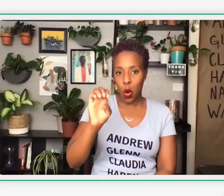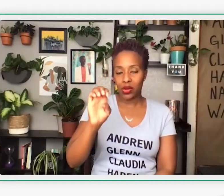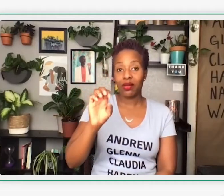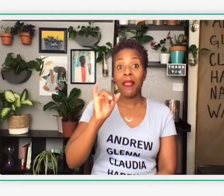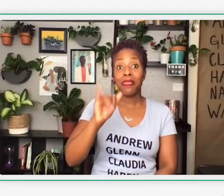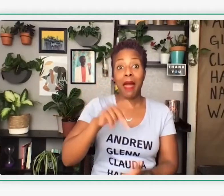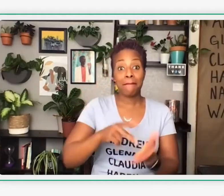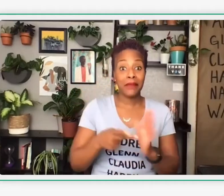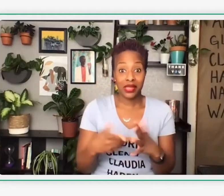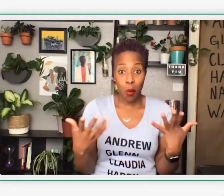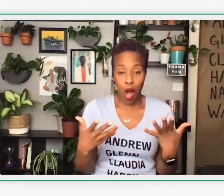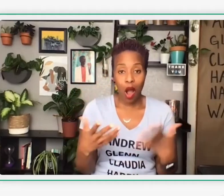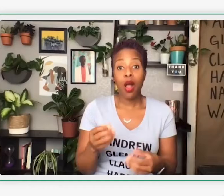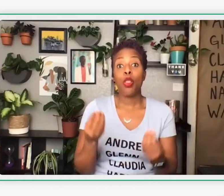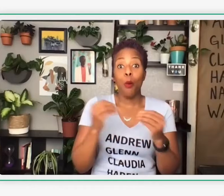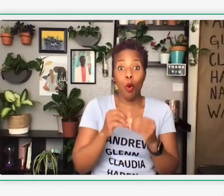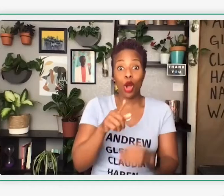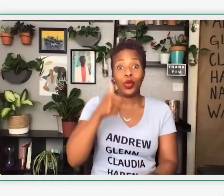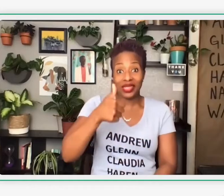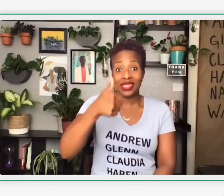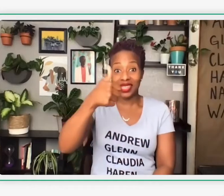give a heads up.